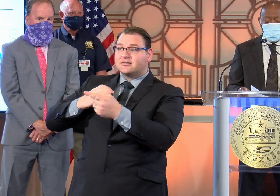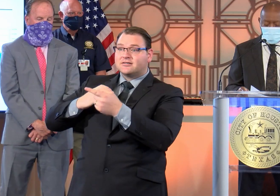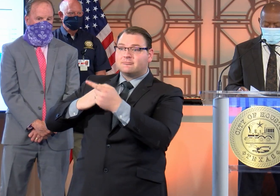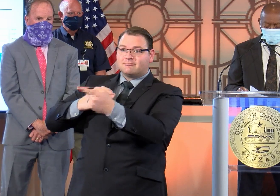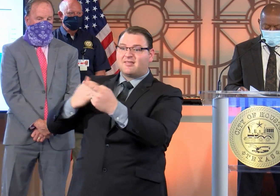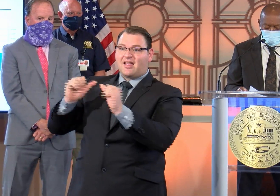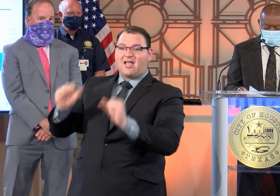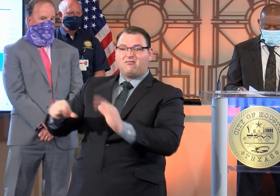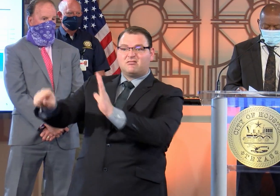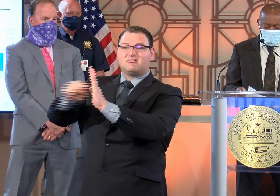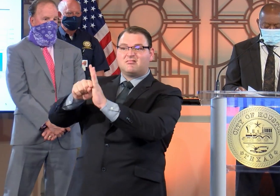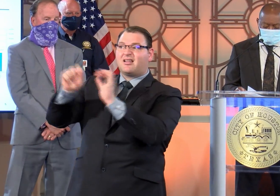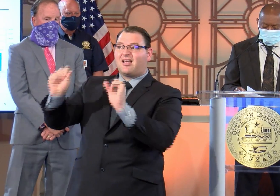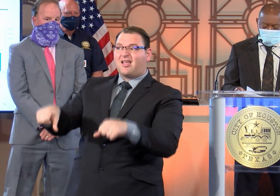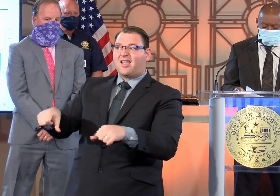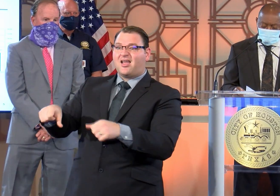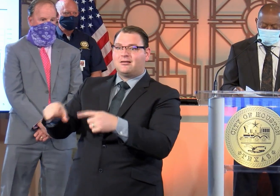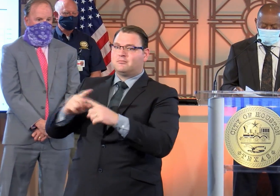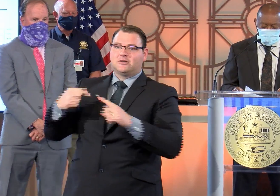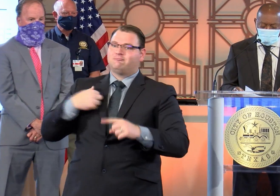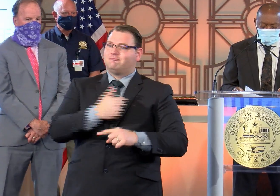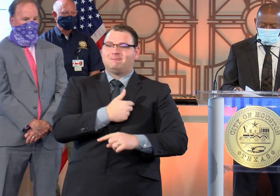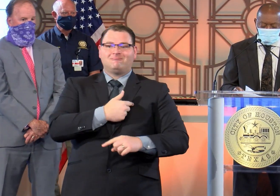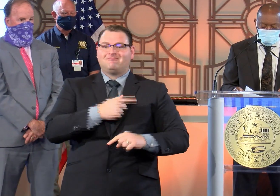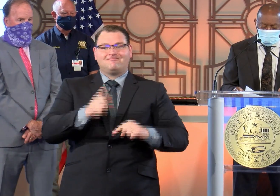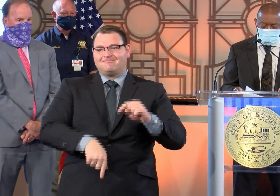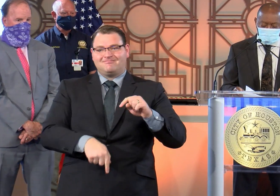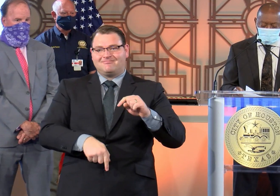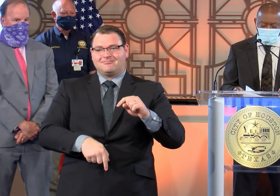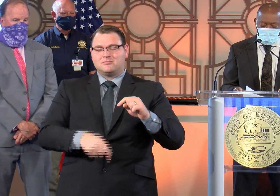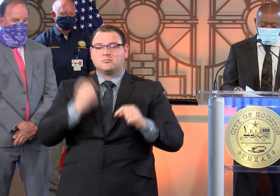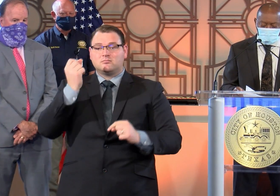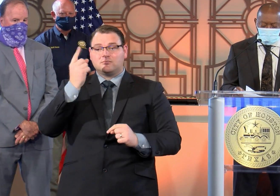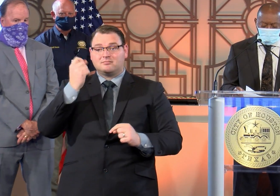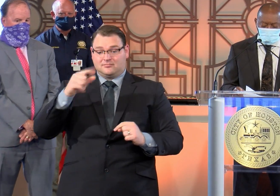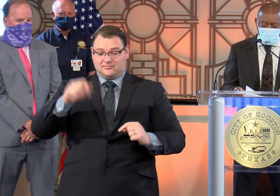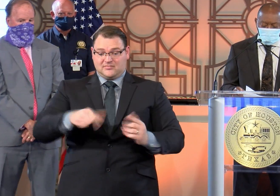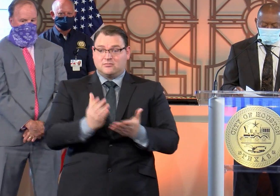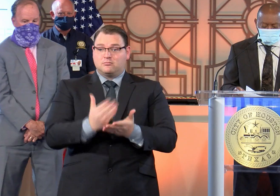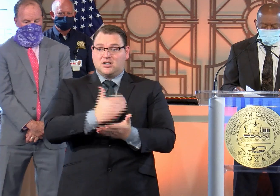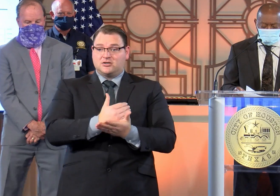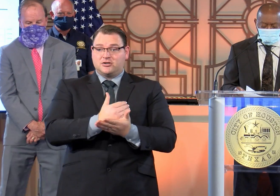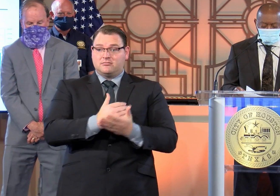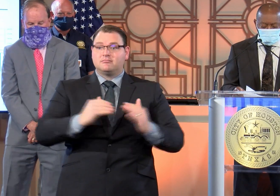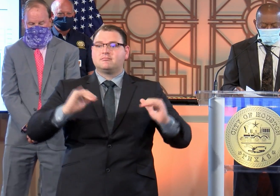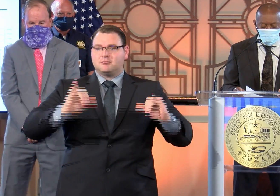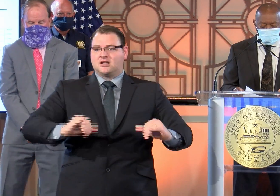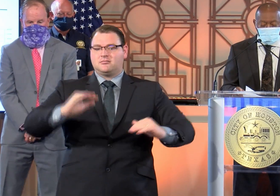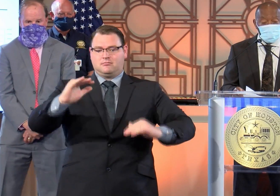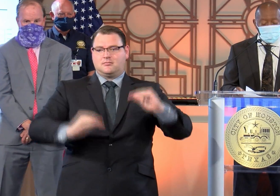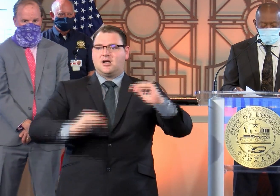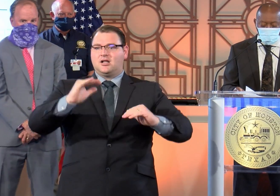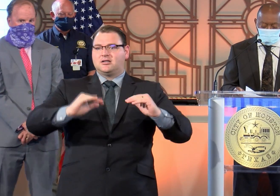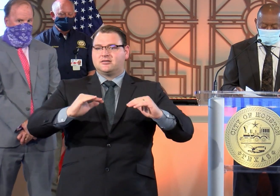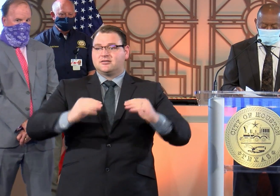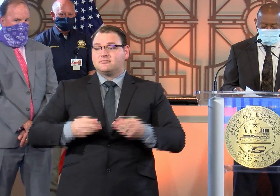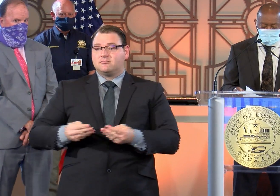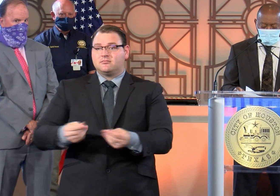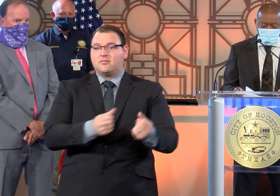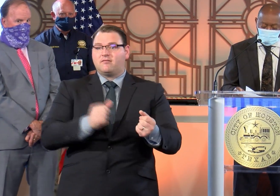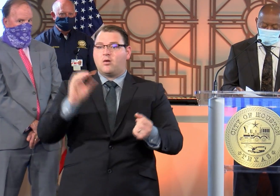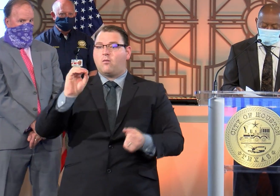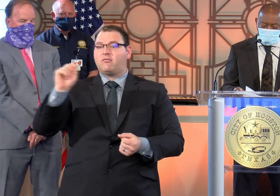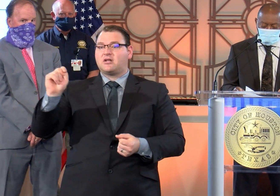budget does balance. Despite the tough financial challenges, this budget provides funding for overtime for